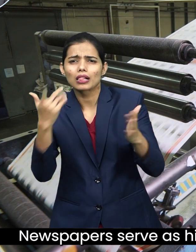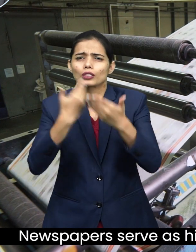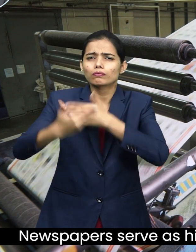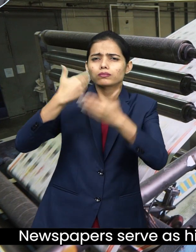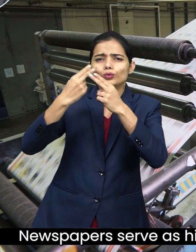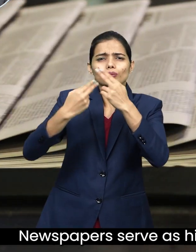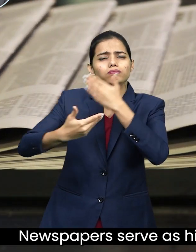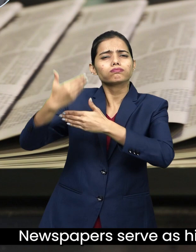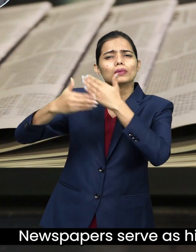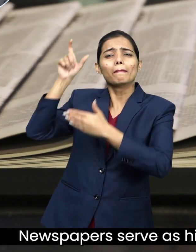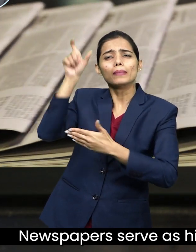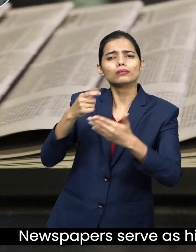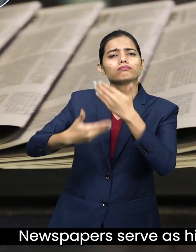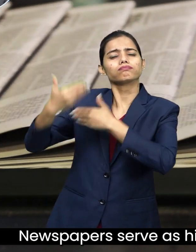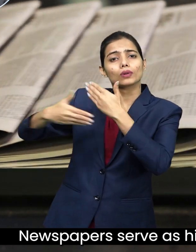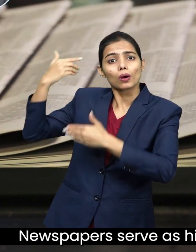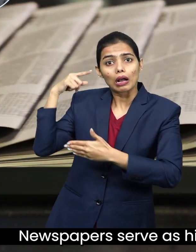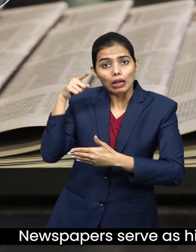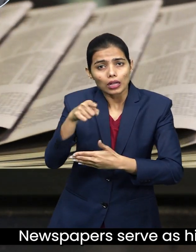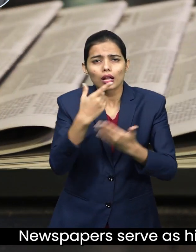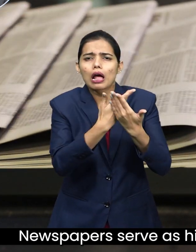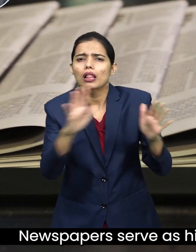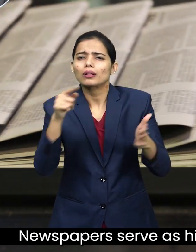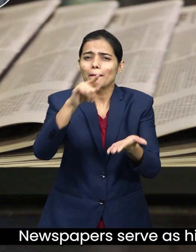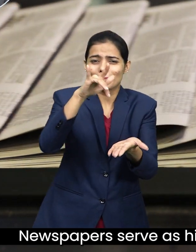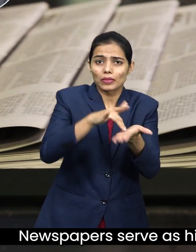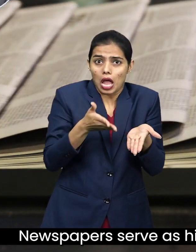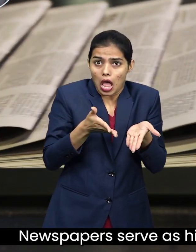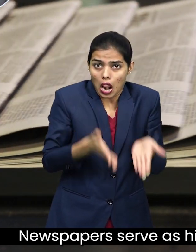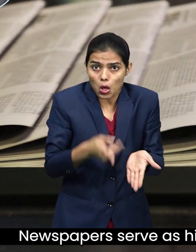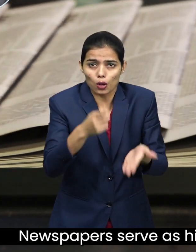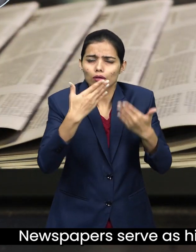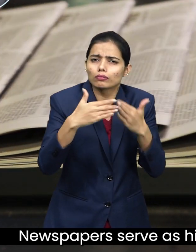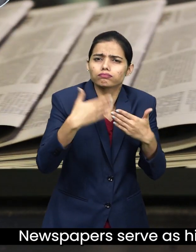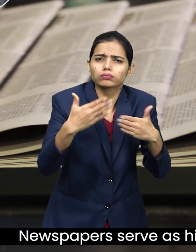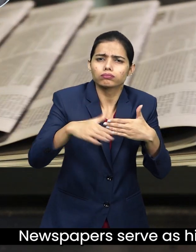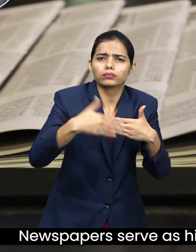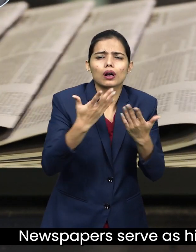Newspapers serve as historical records of current events.